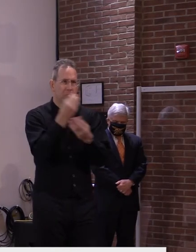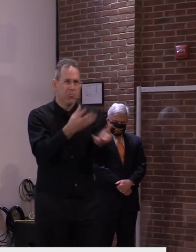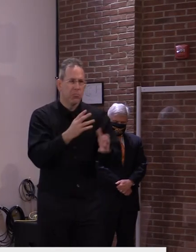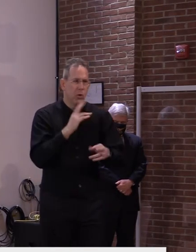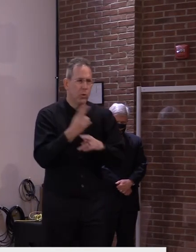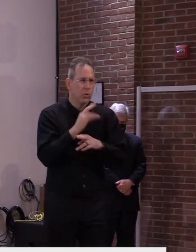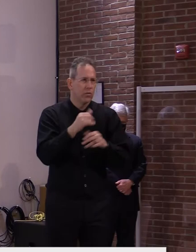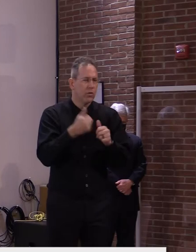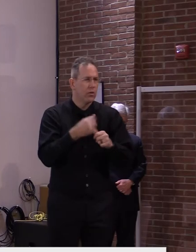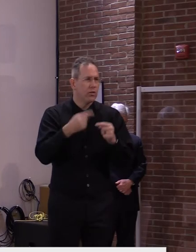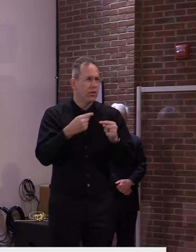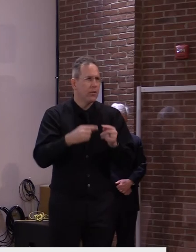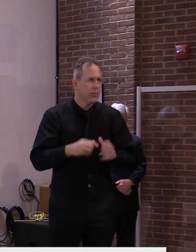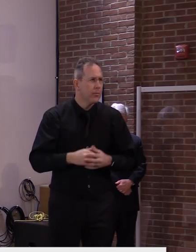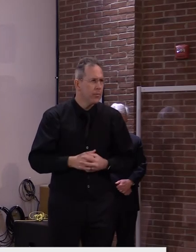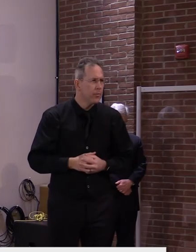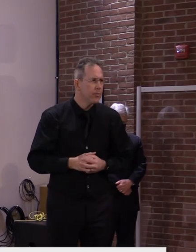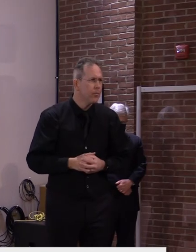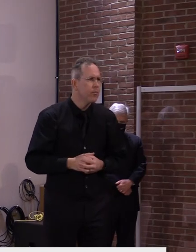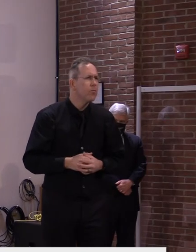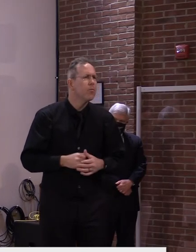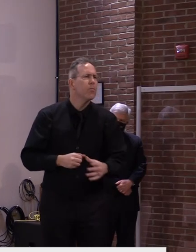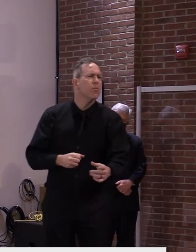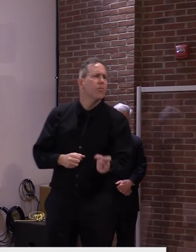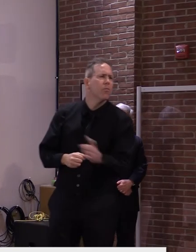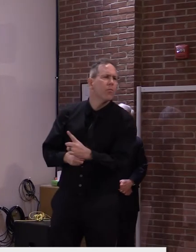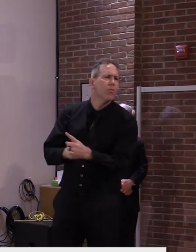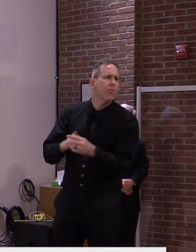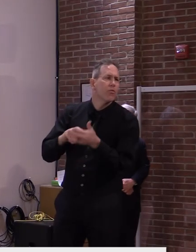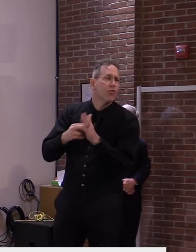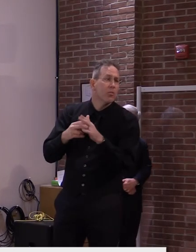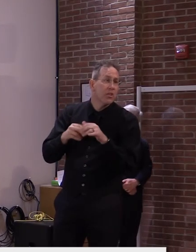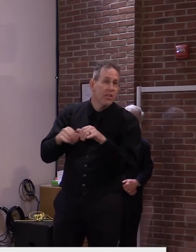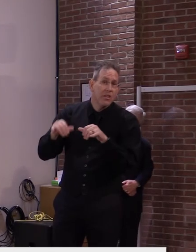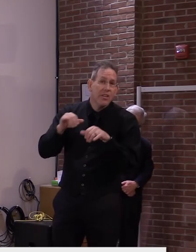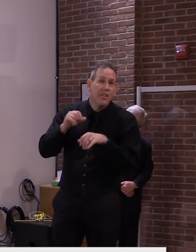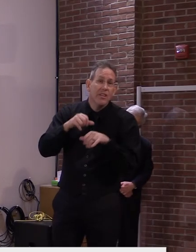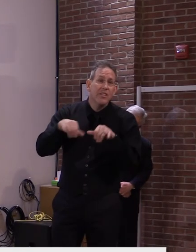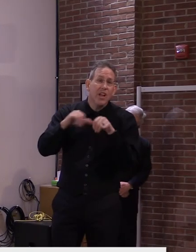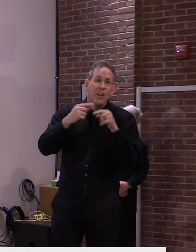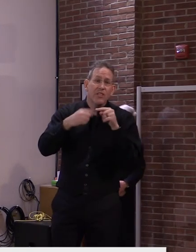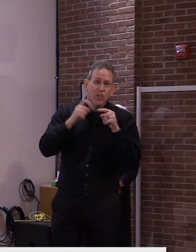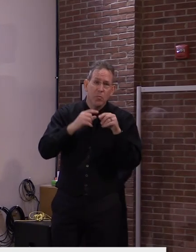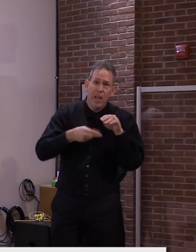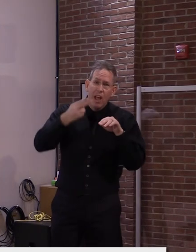So you mean standardizing them higher or standardizing them lower, or both?